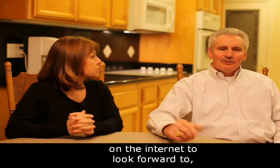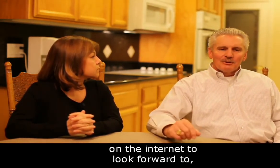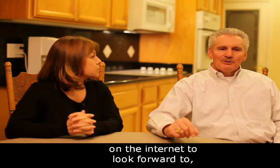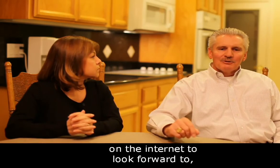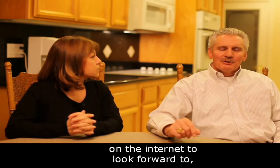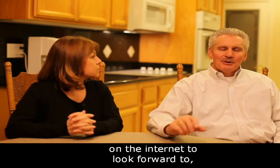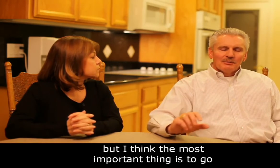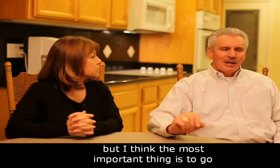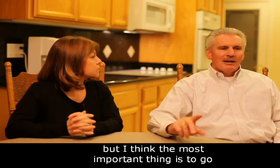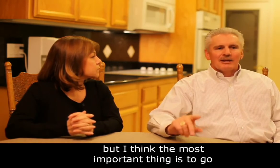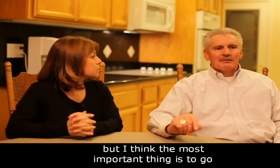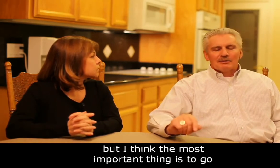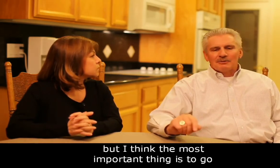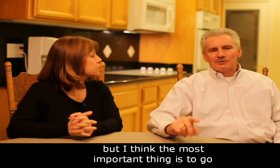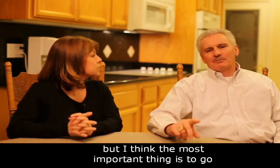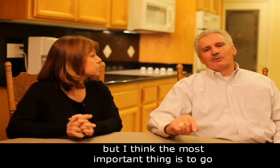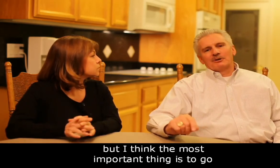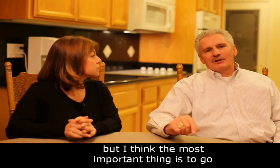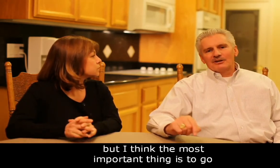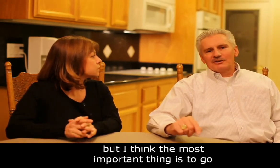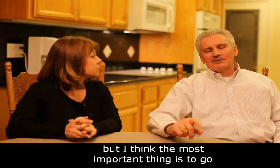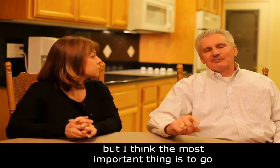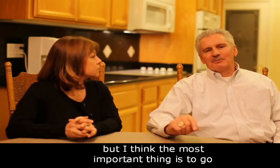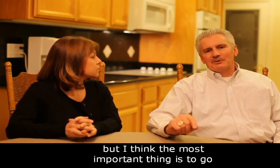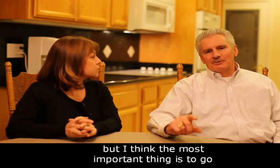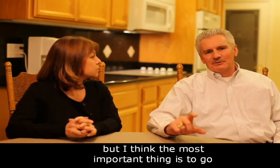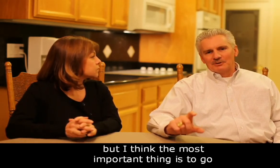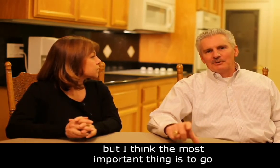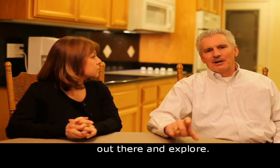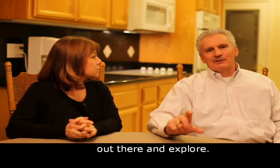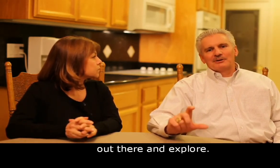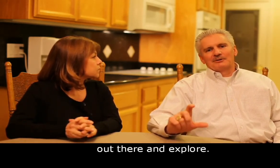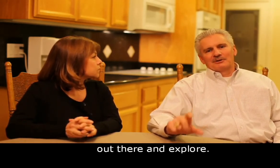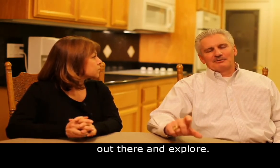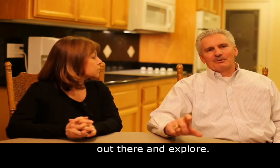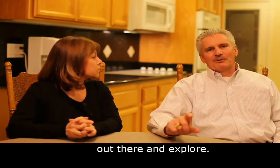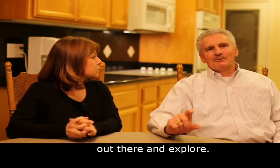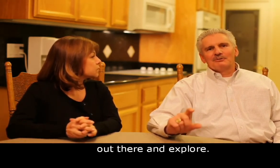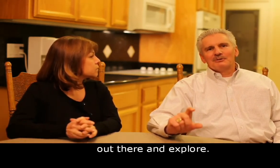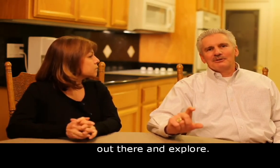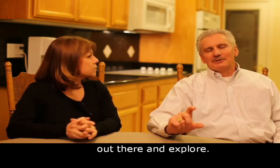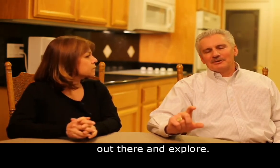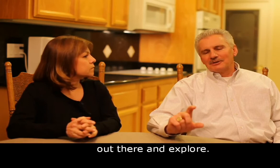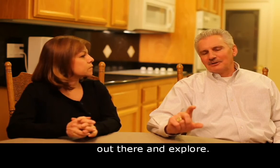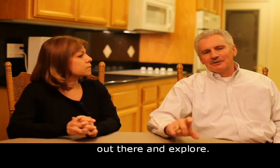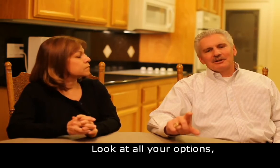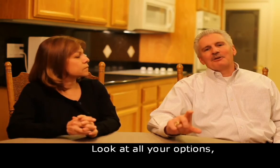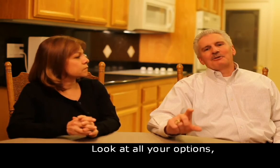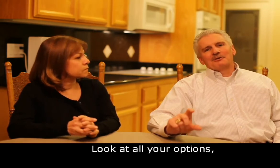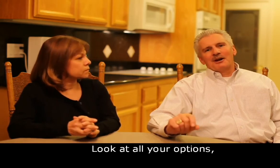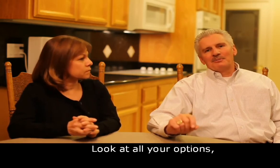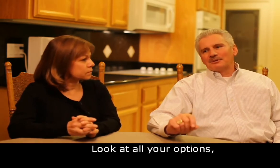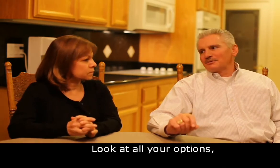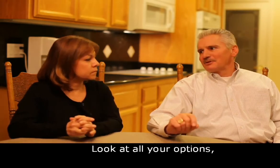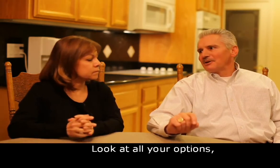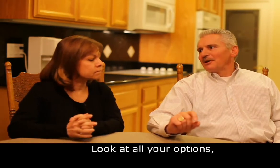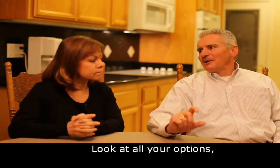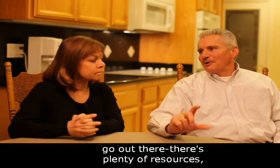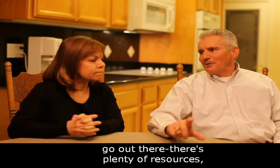to. But I think the most important thing is to go out there and explore. Look at all your options. Go out